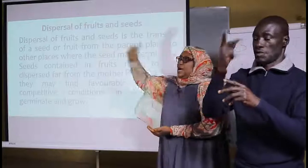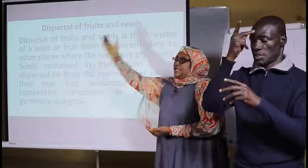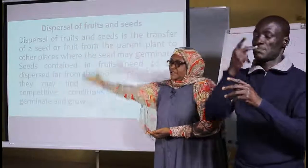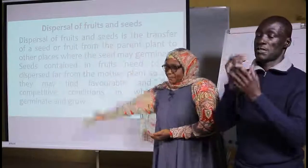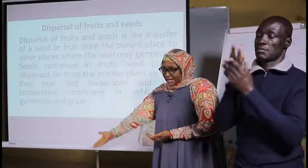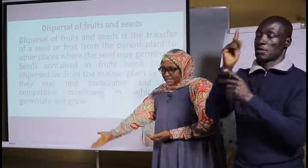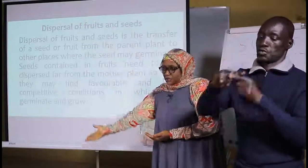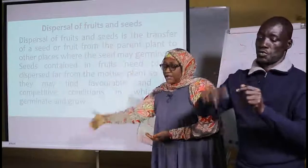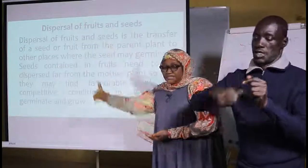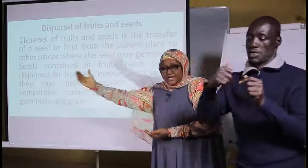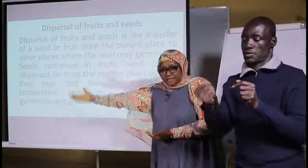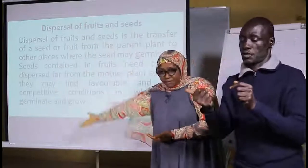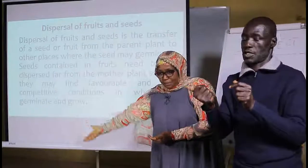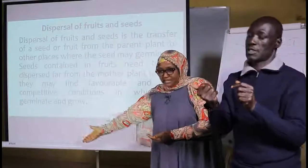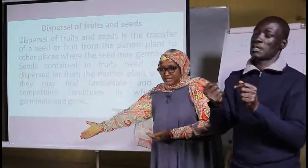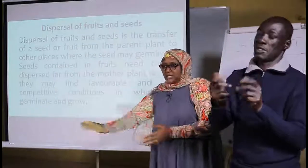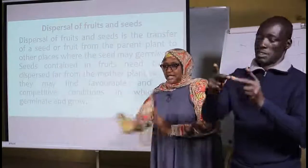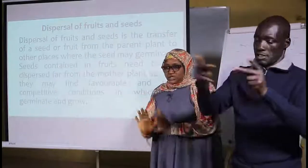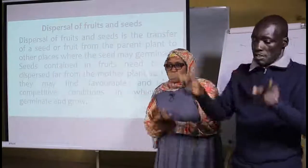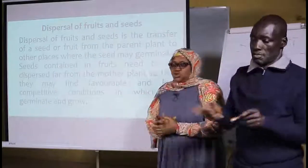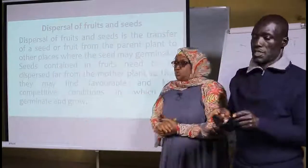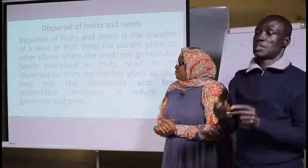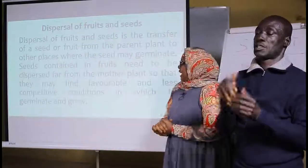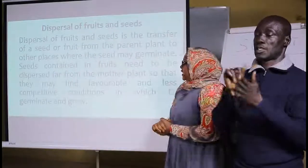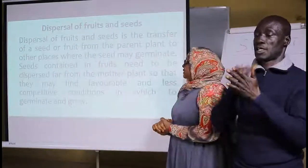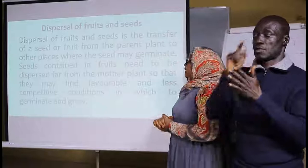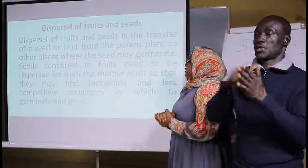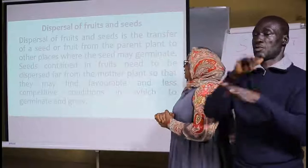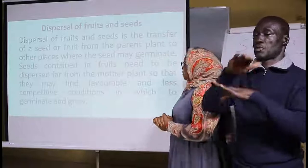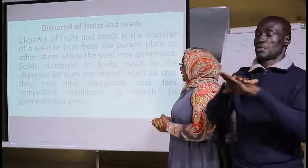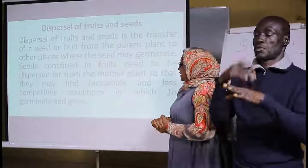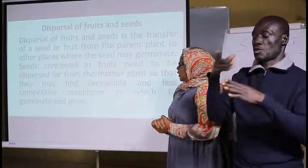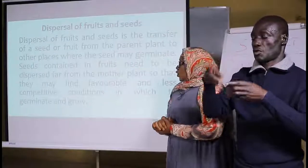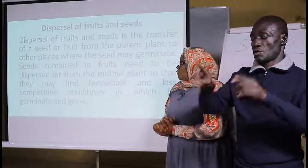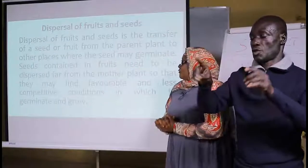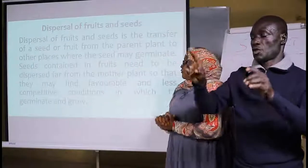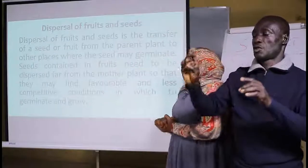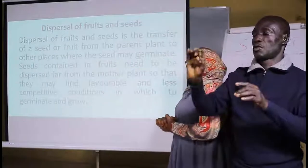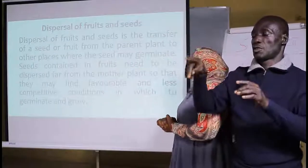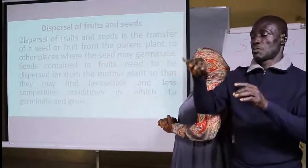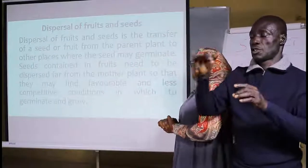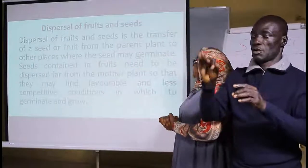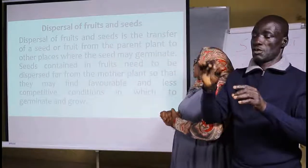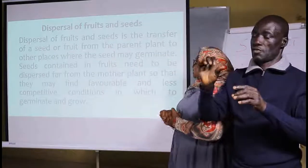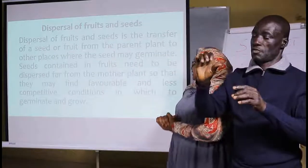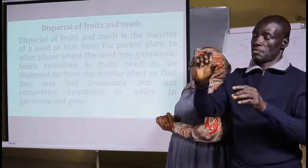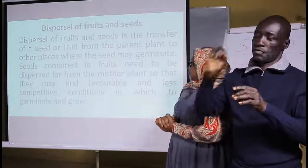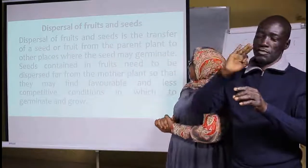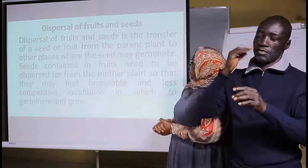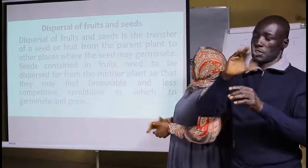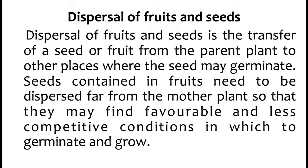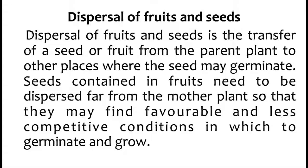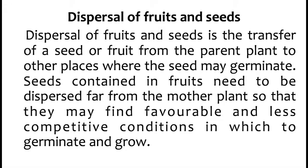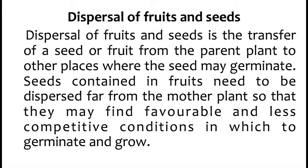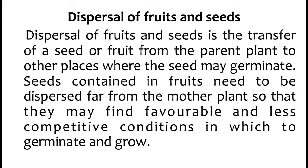to another place, that is what we mean by dispersal of fruit and